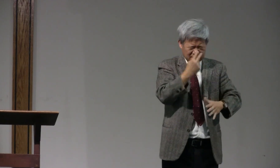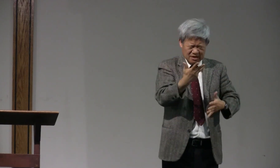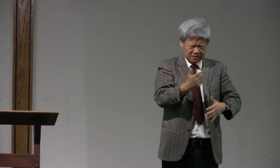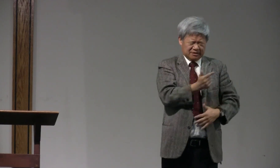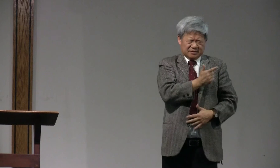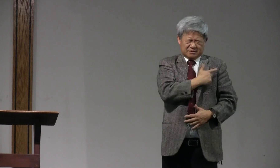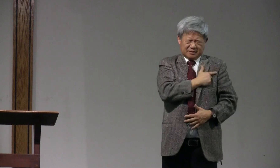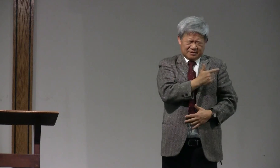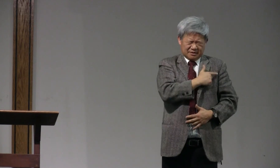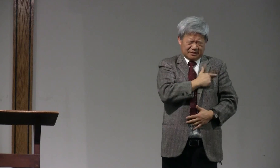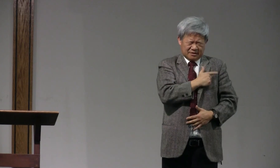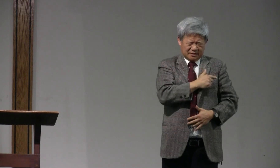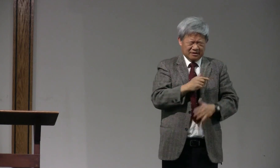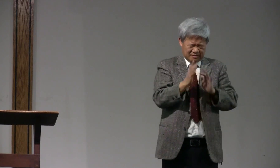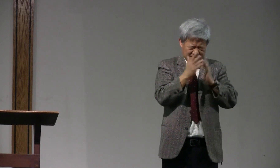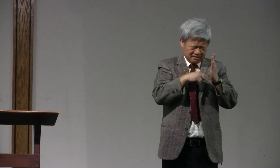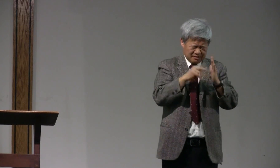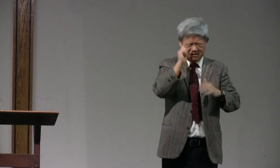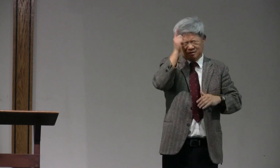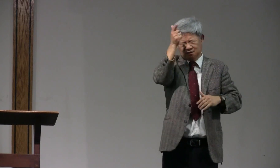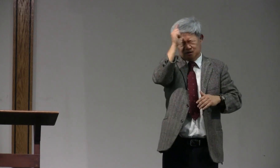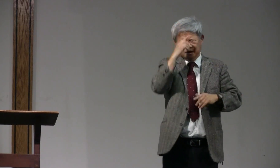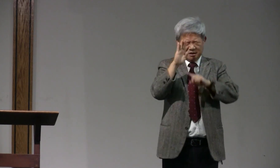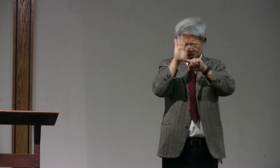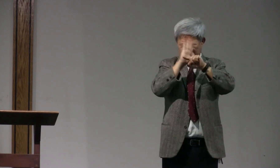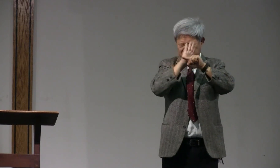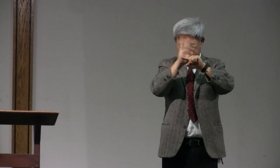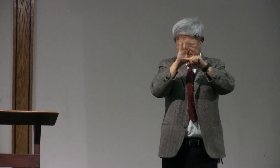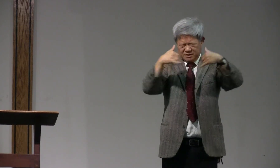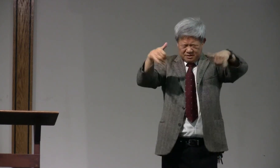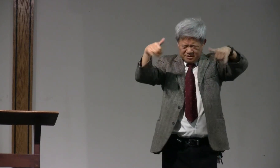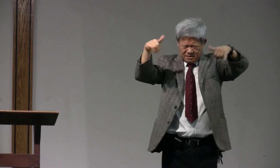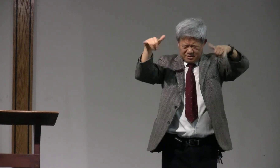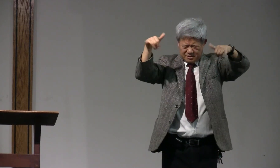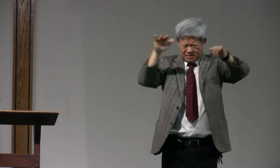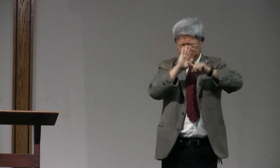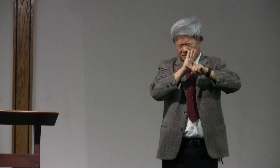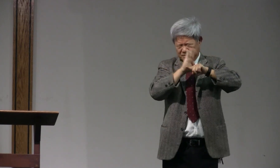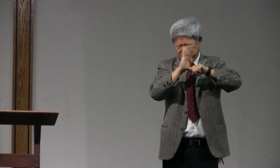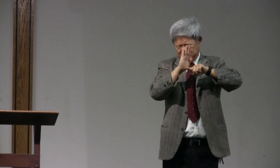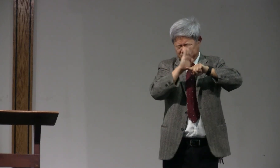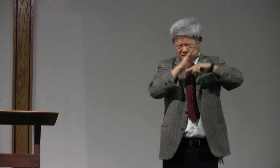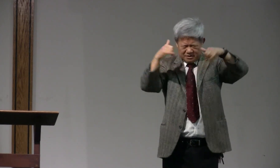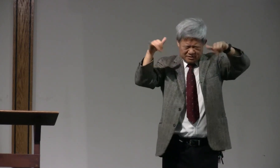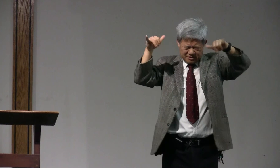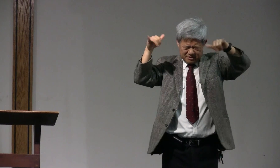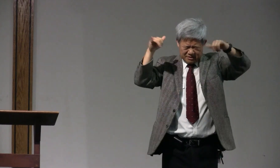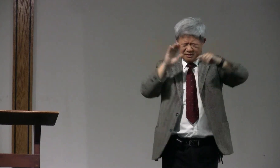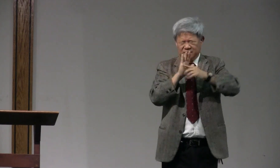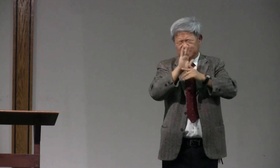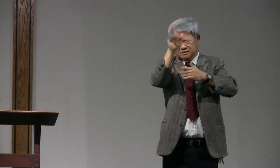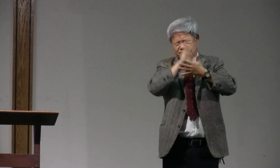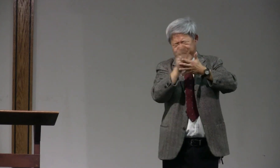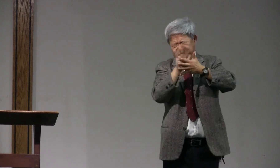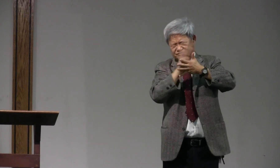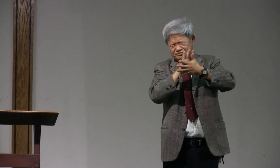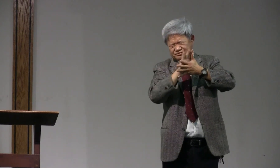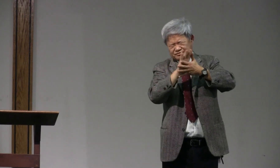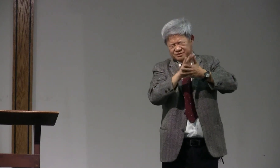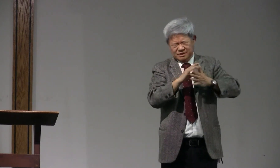Throughout the year, God hates to see us lazy. He hates to see us put things off because we're too busy. And we're